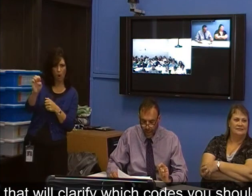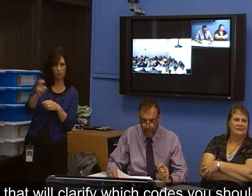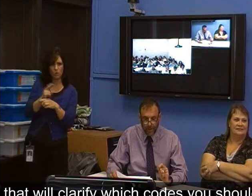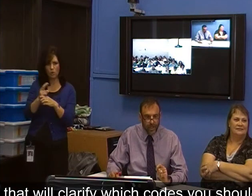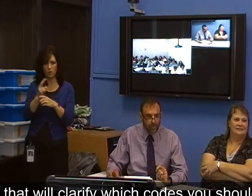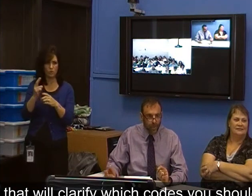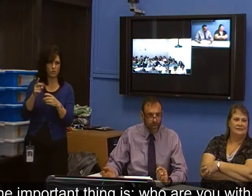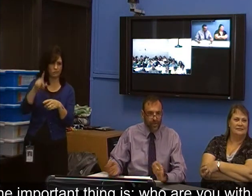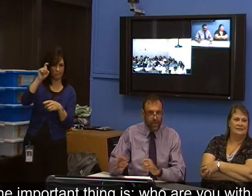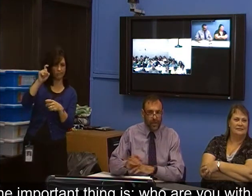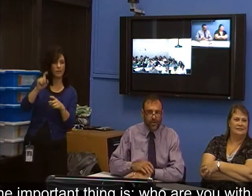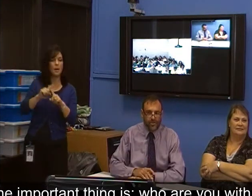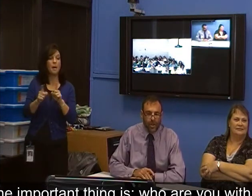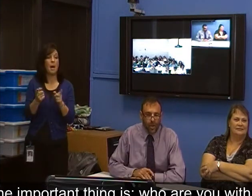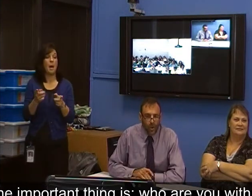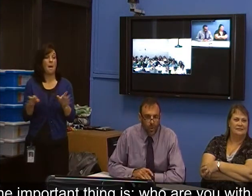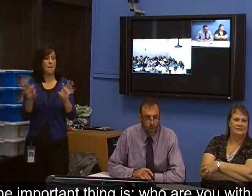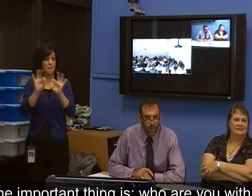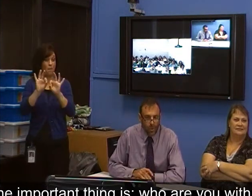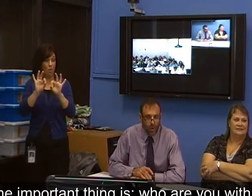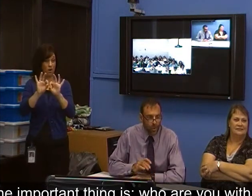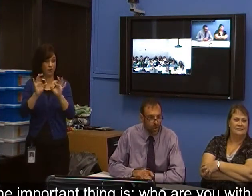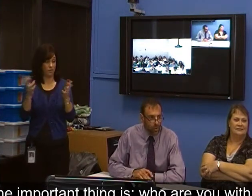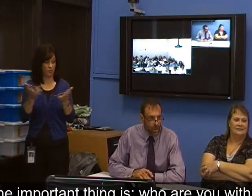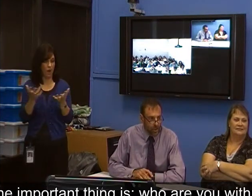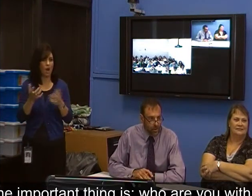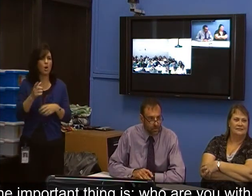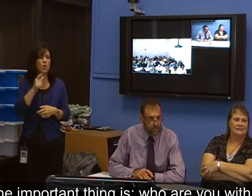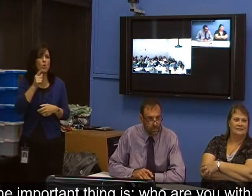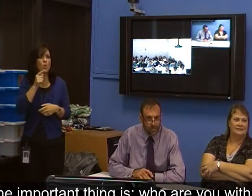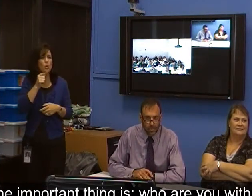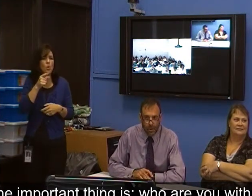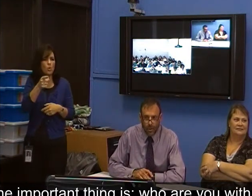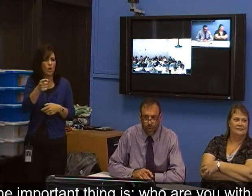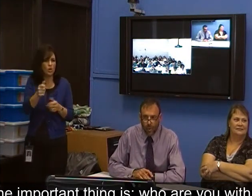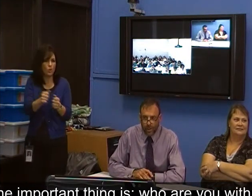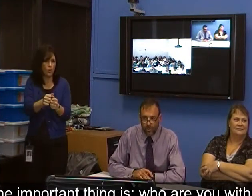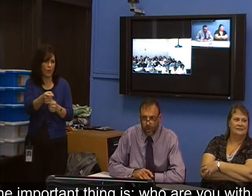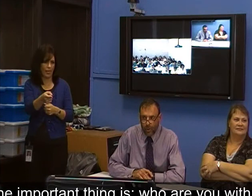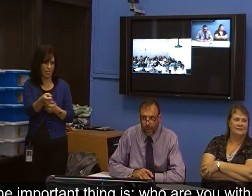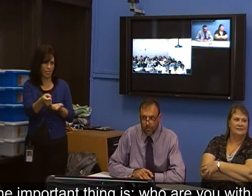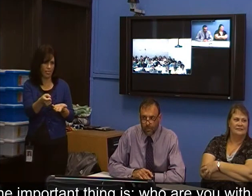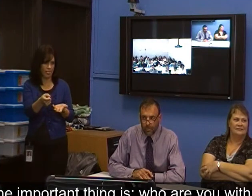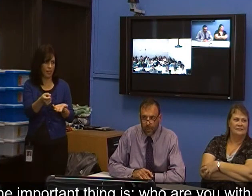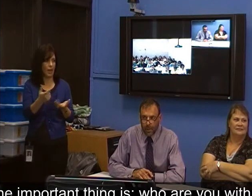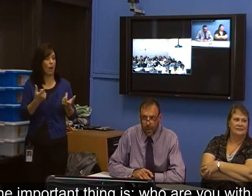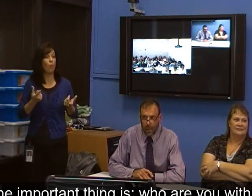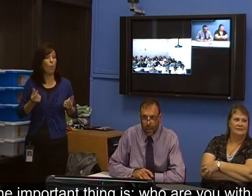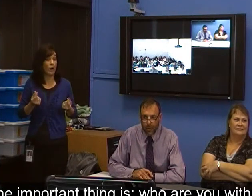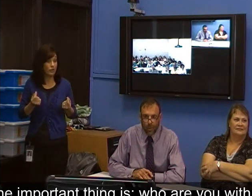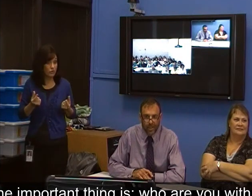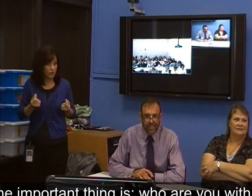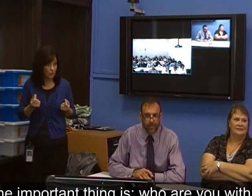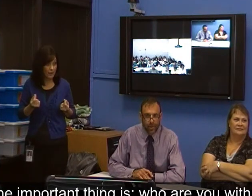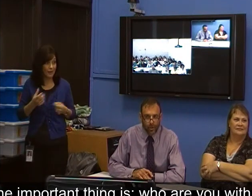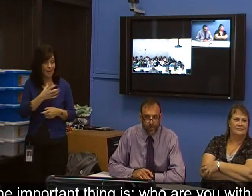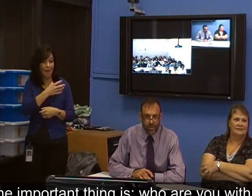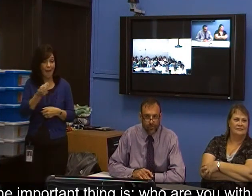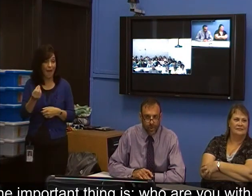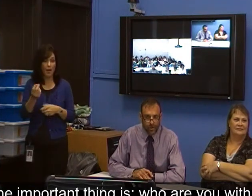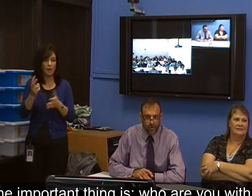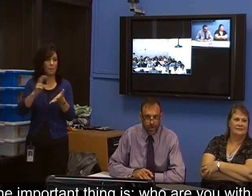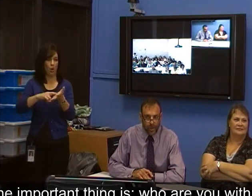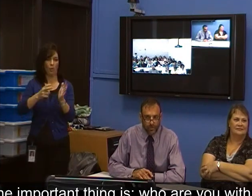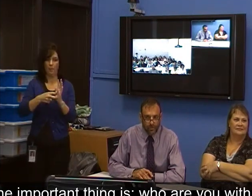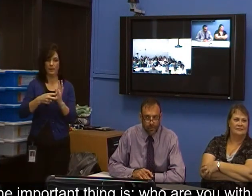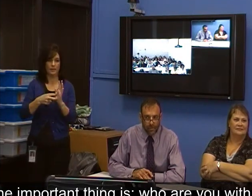using. The important thing is, who are you with, what are you doing, and what is the